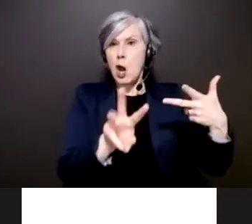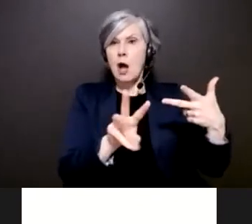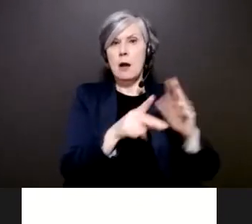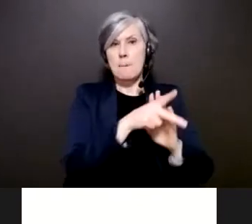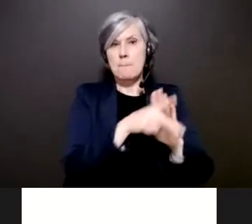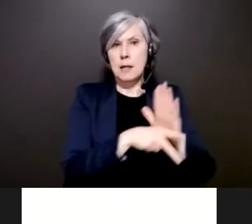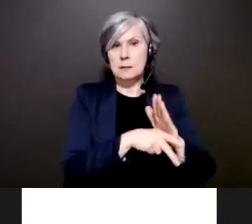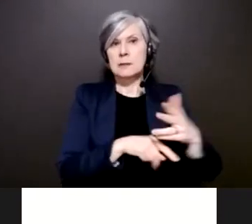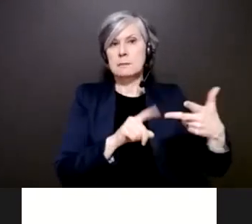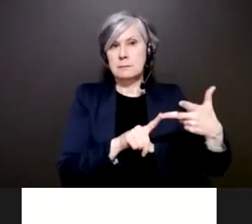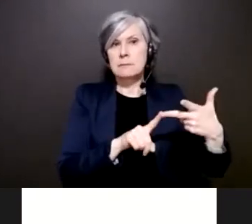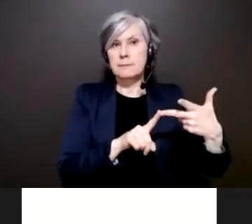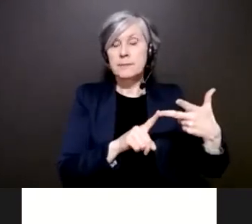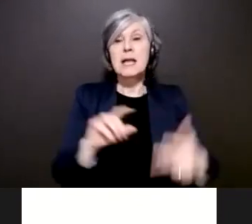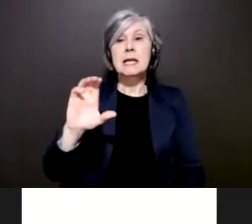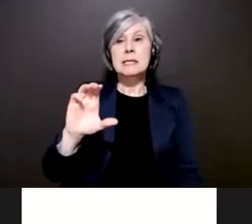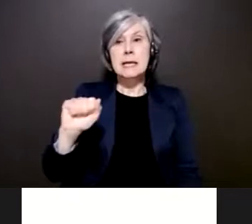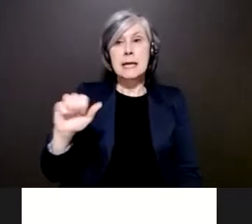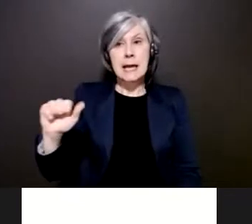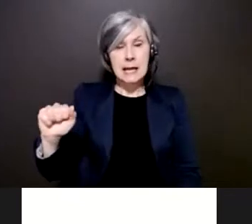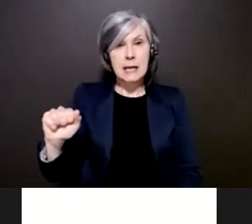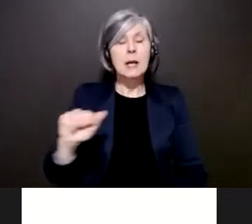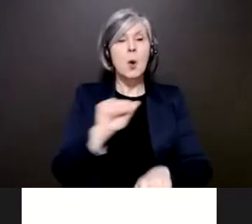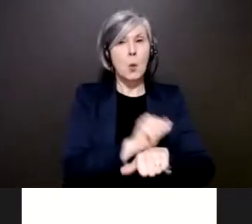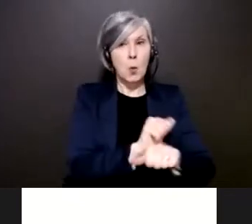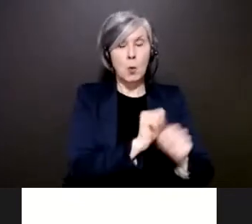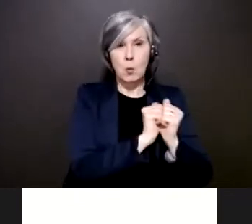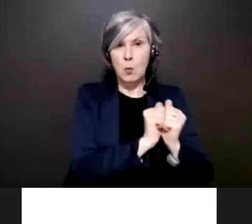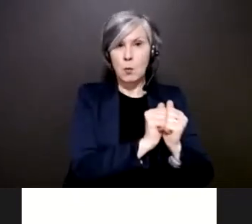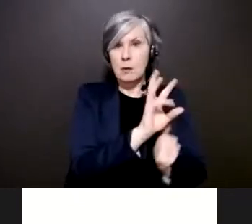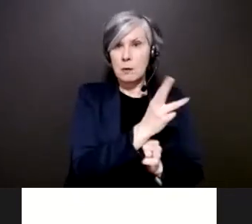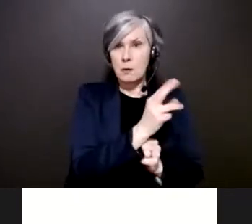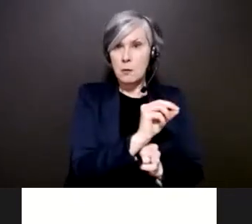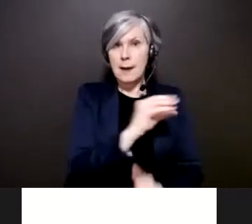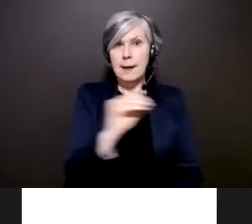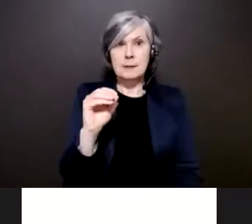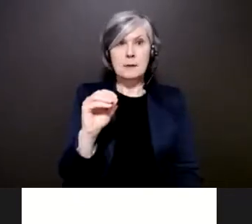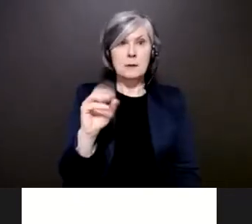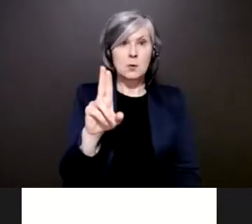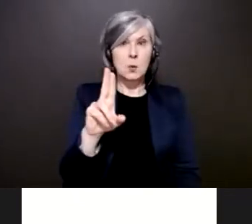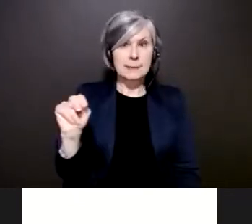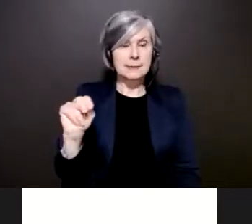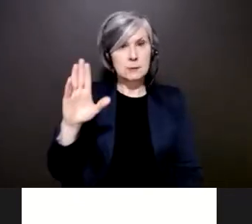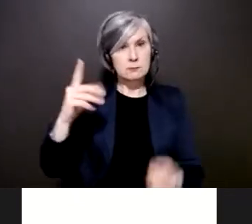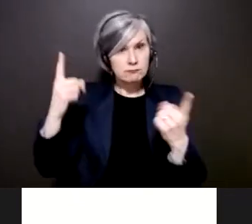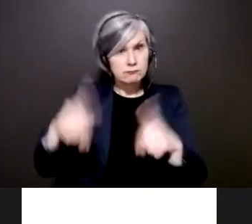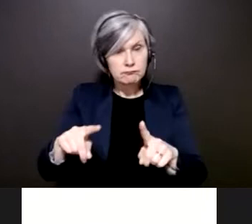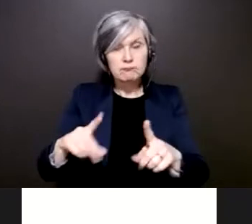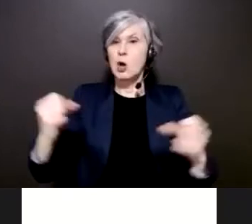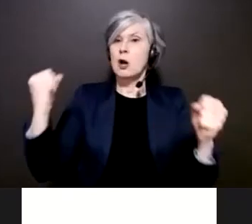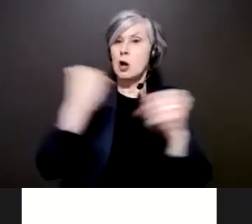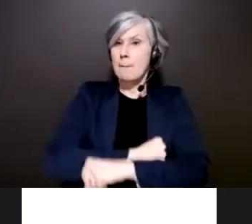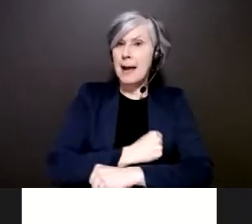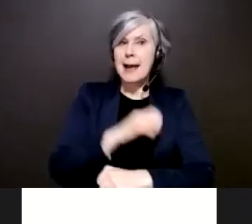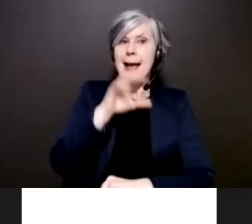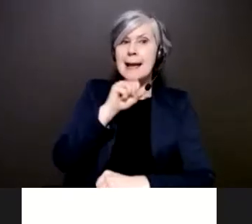is aligned with WHO and the UN resolution to combat ageism globally through national efforts. At